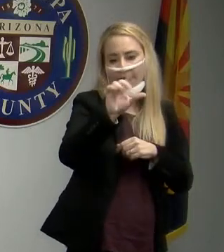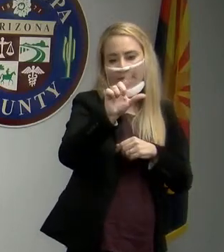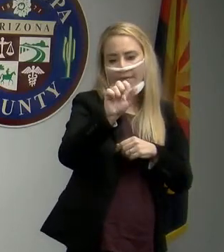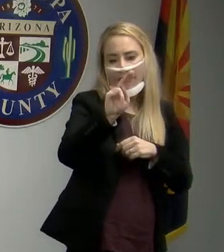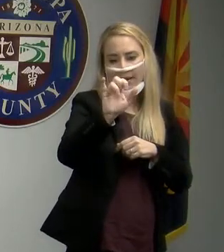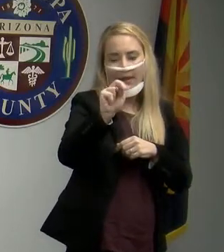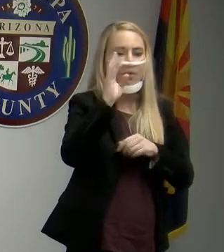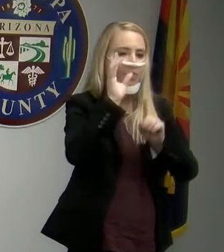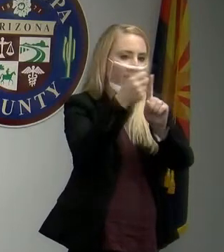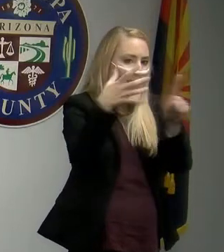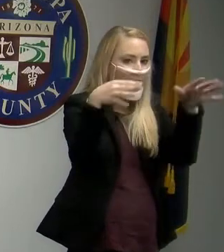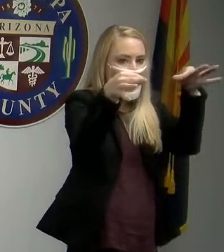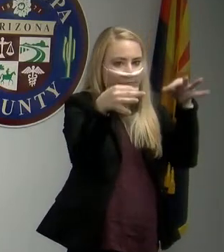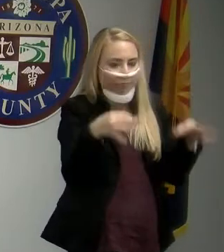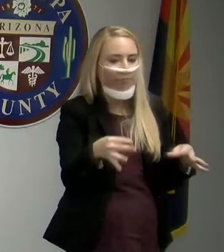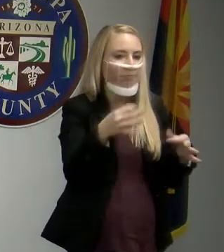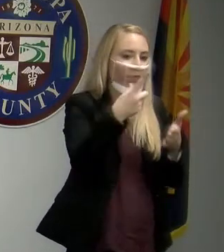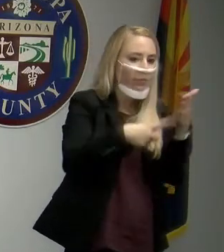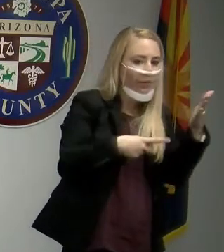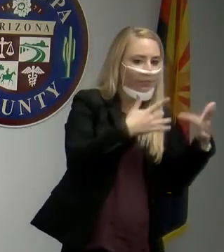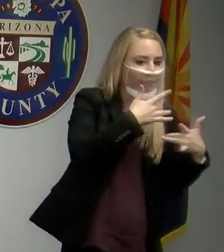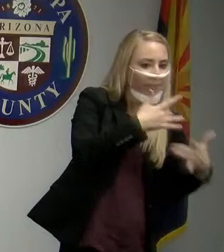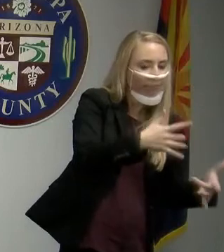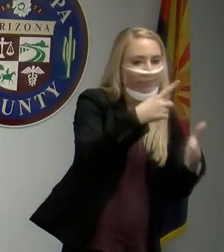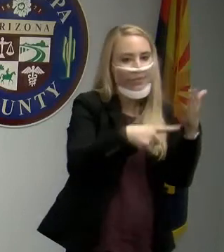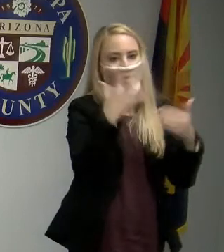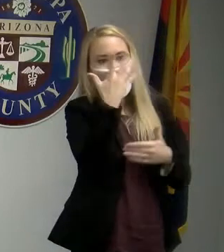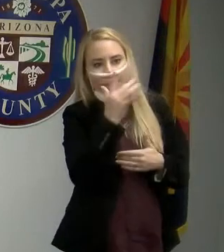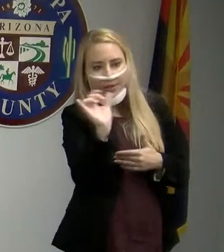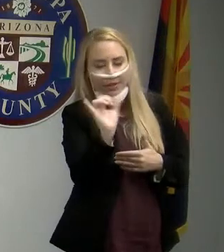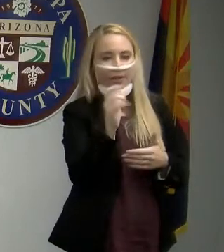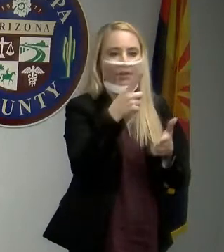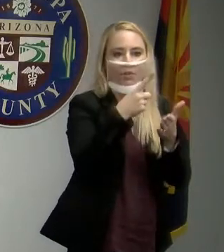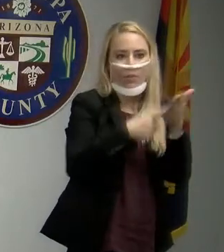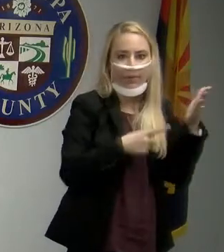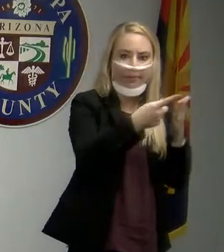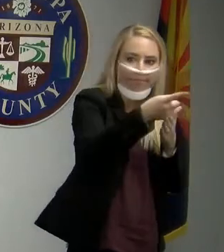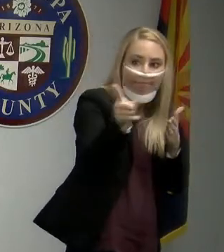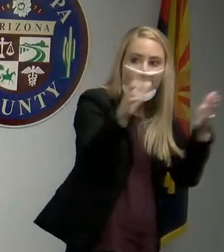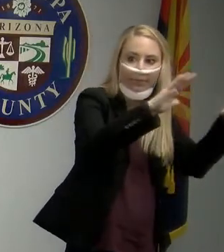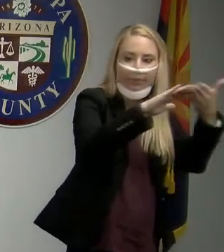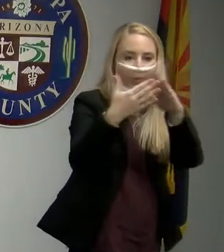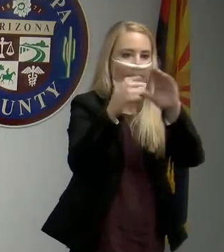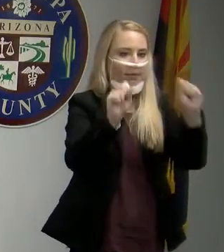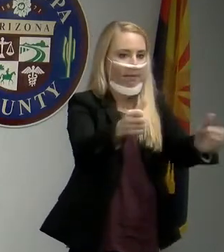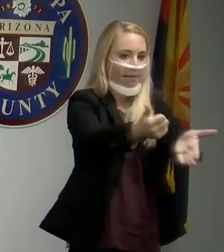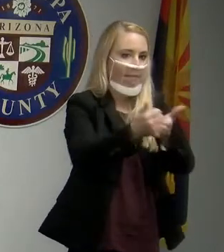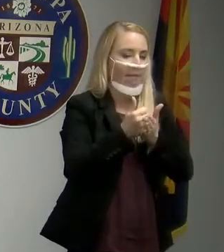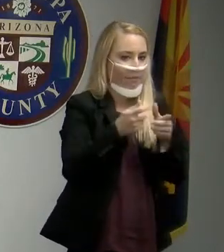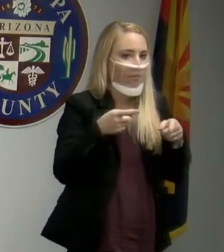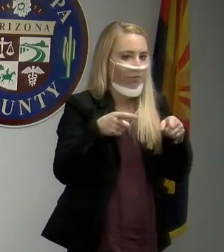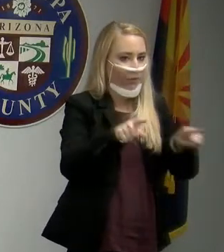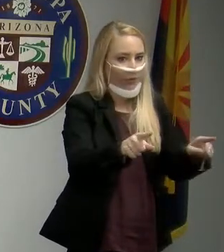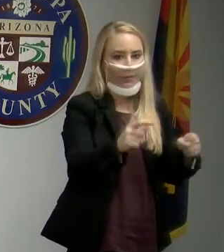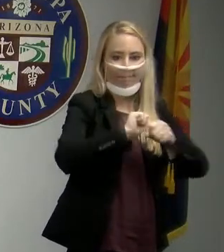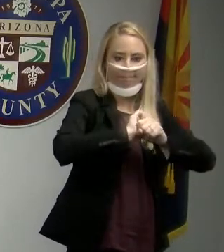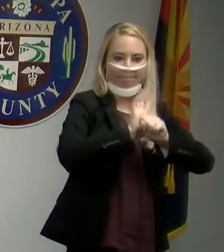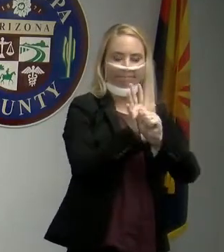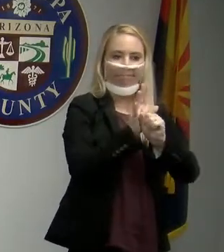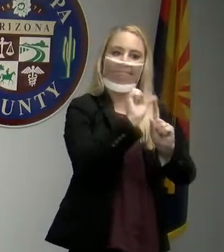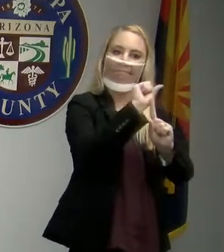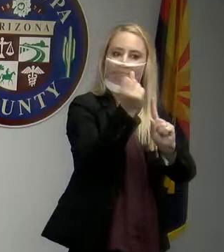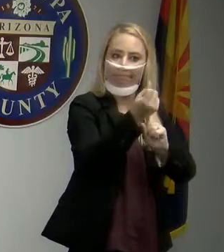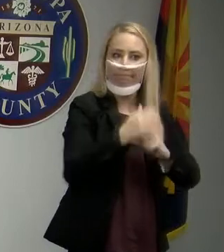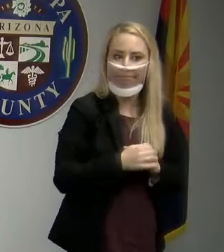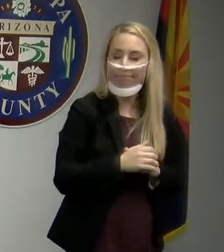seeing and what this means for our community and what our community can do to take some action during this time of the COVID-19 pandemic.